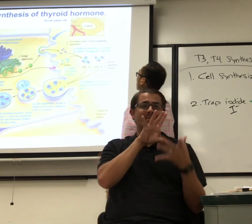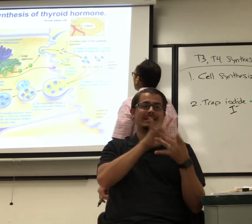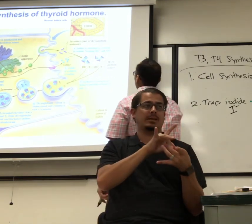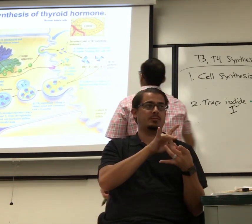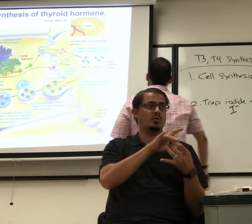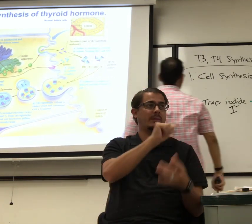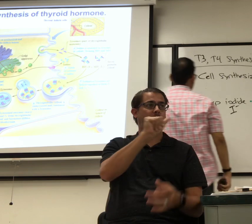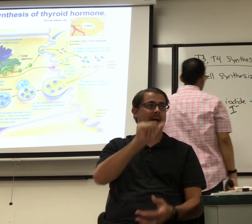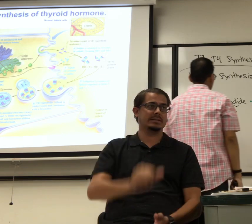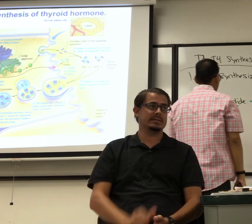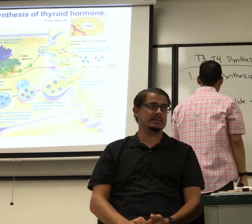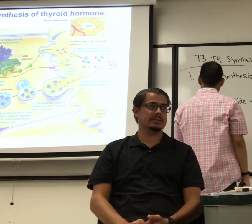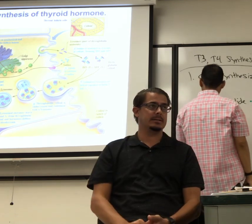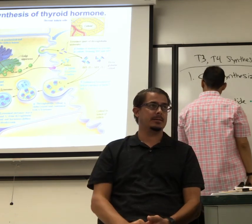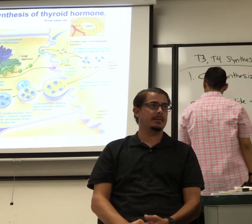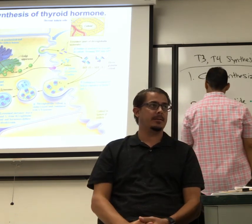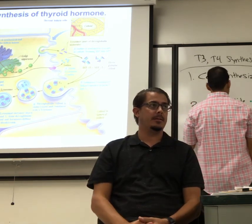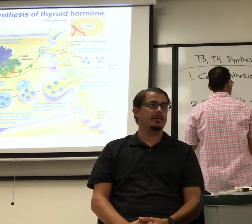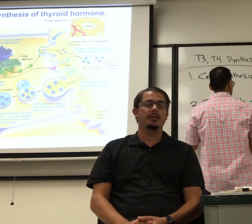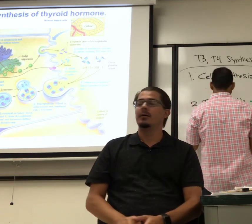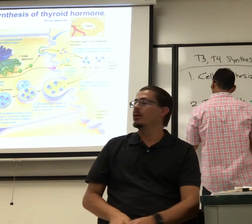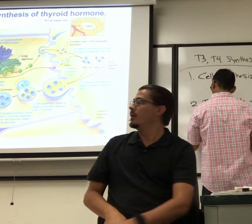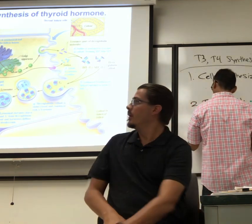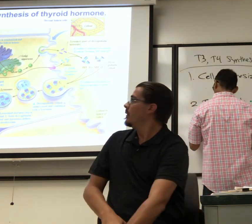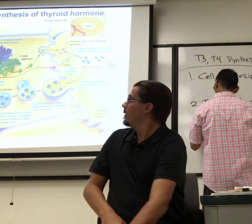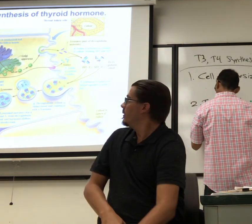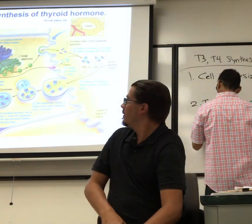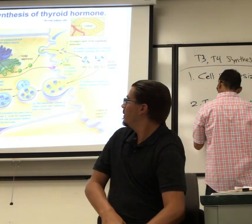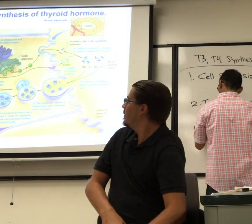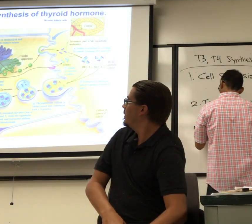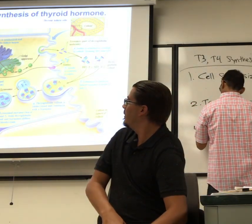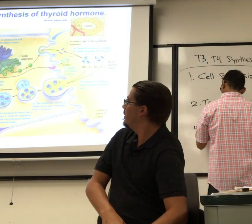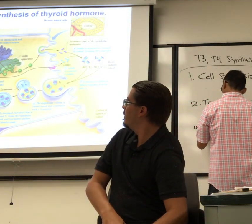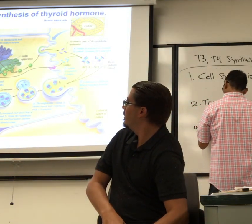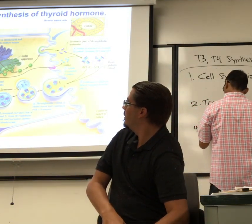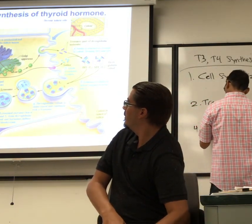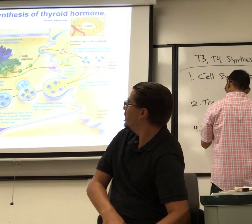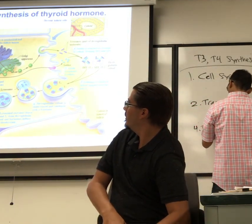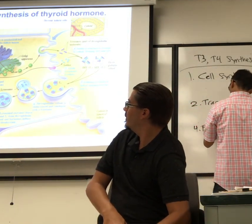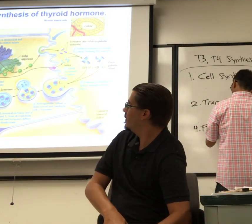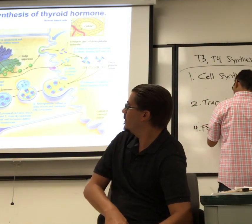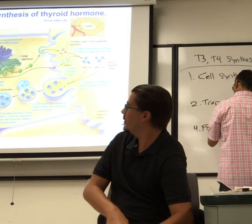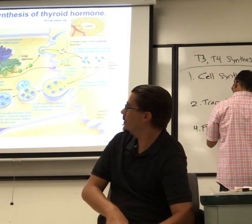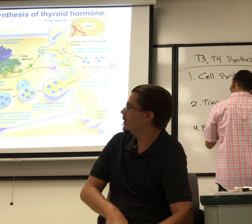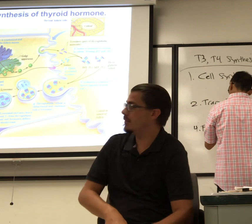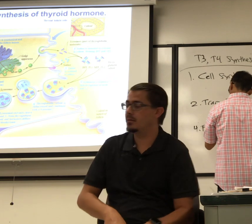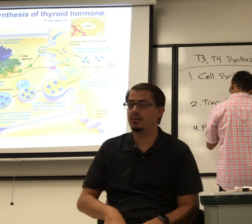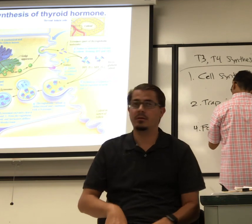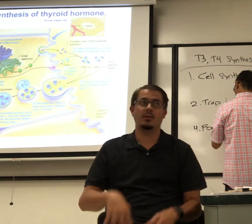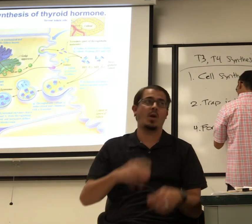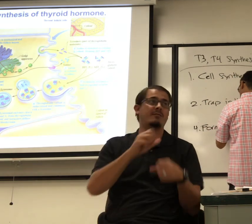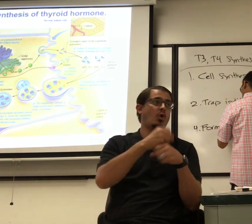Form MIT and DIT. You're just sticking the iodines on the tyrosine amino acids.